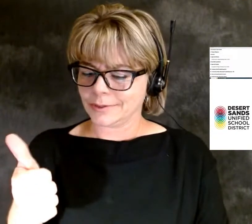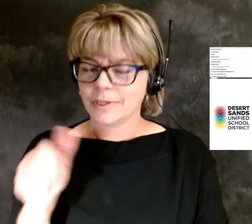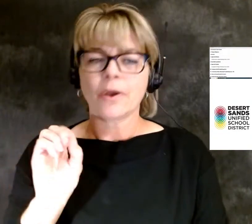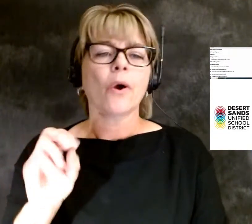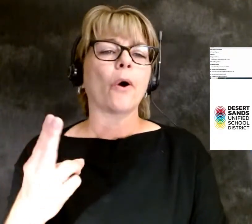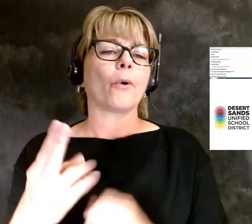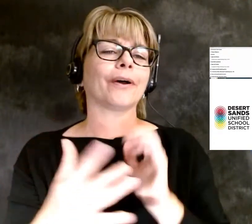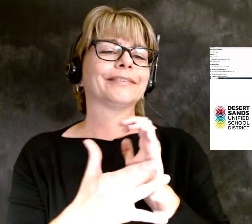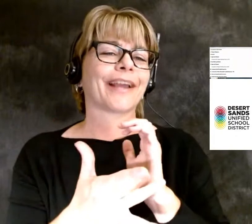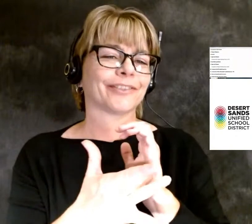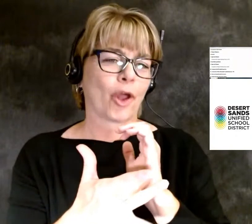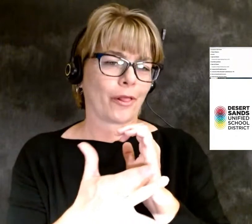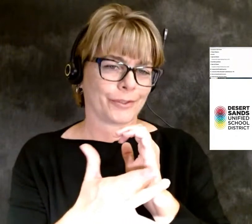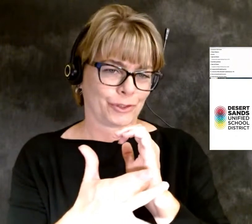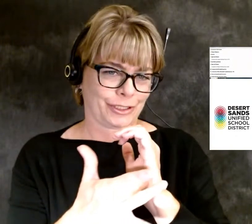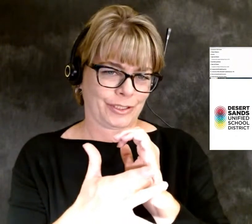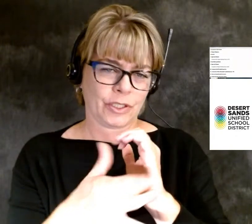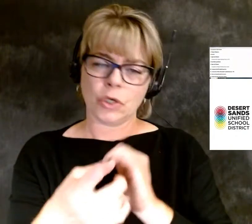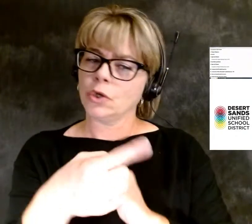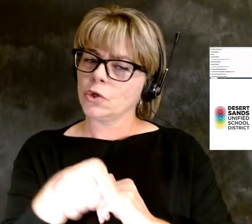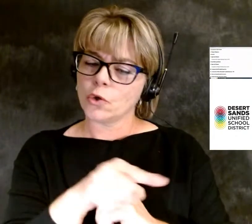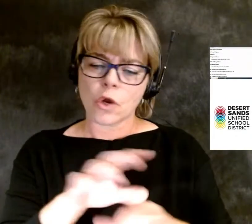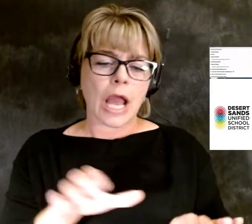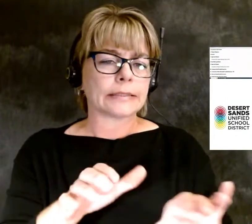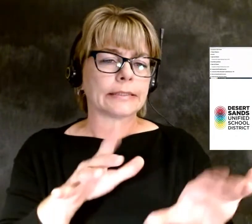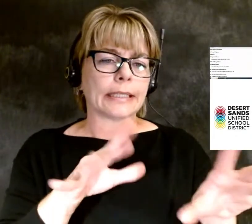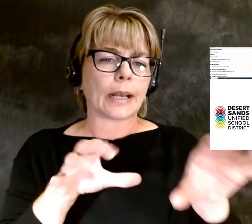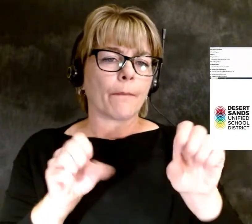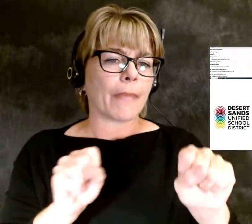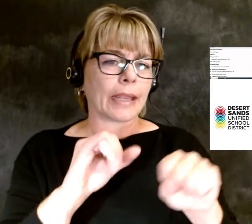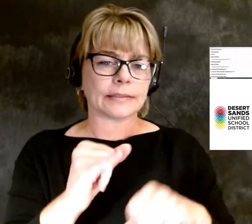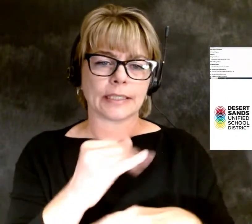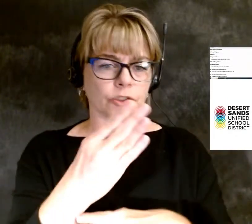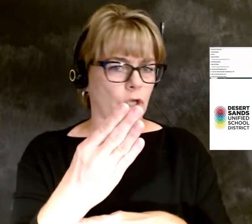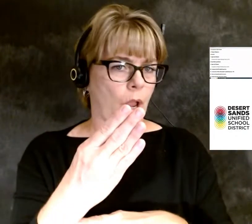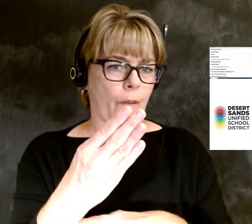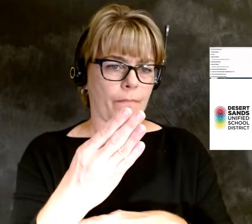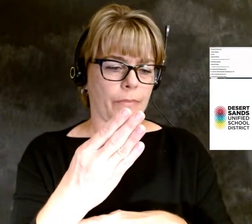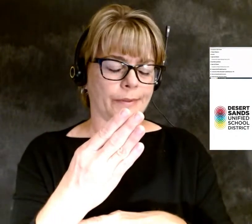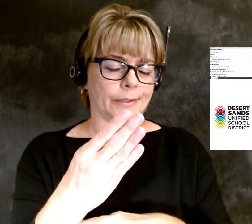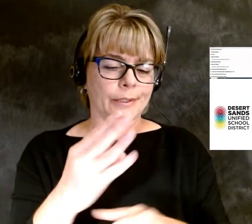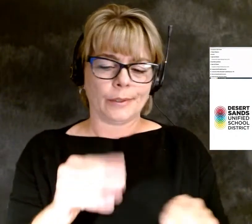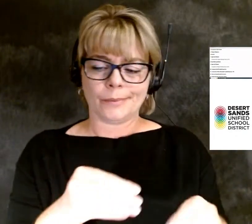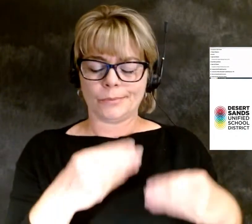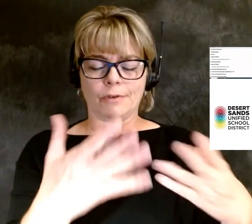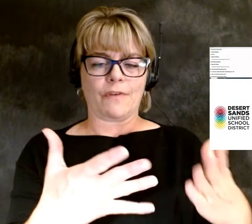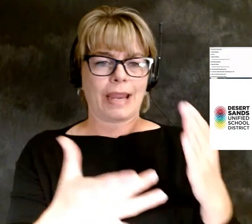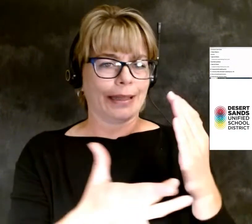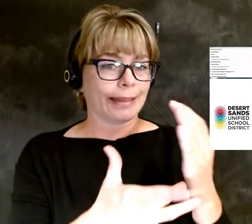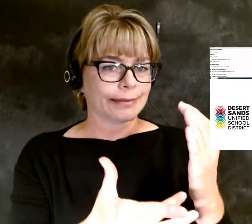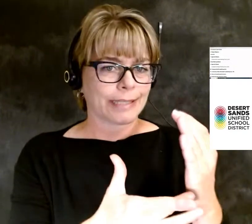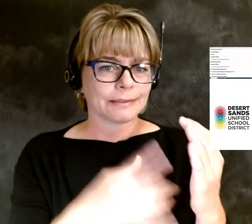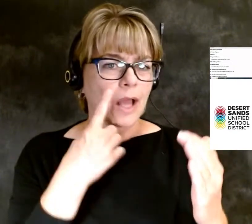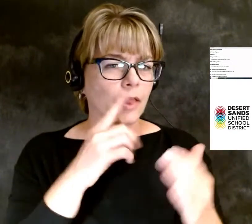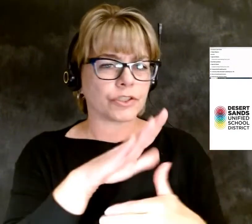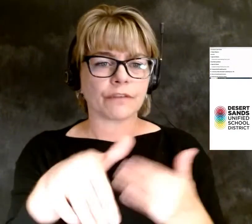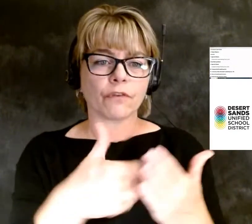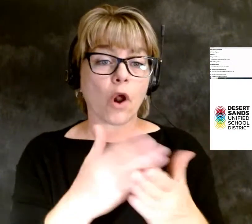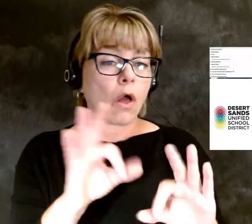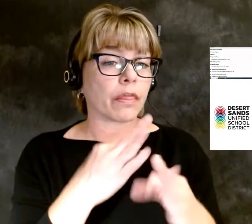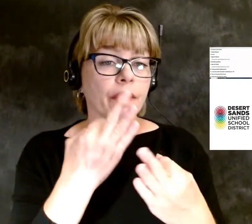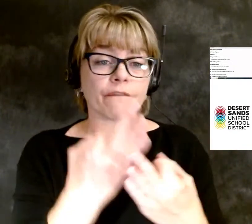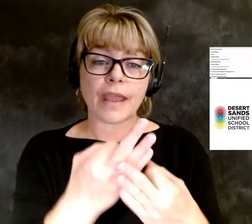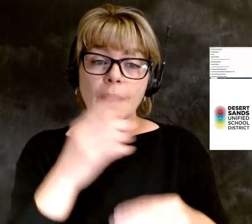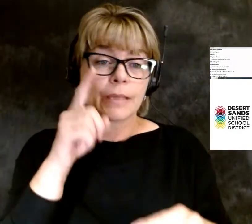technology. You guys did an amazing job with providing the technology for all families that could not be